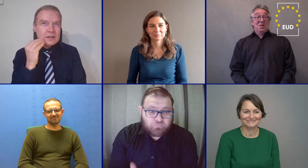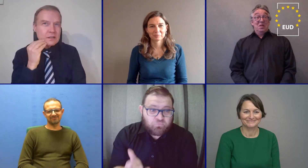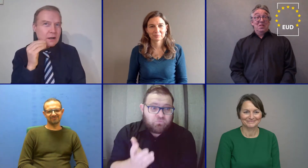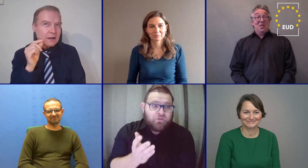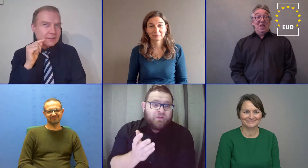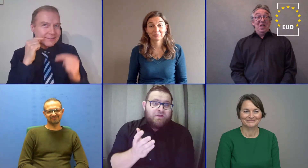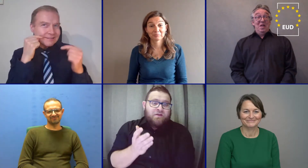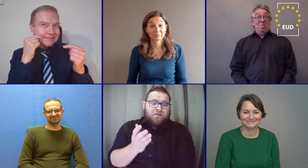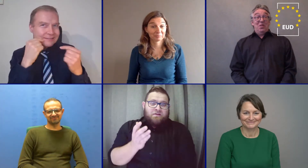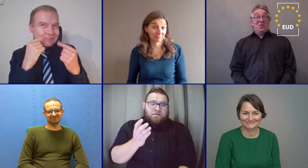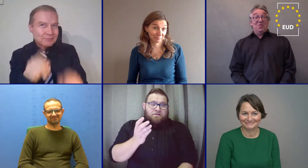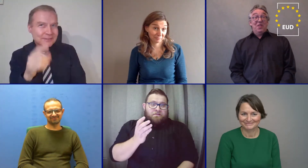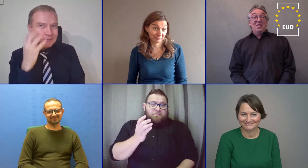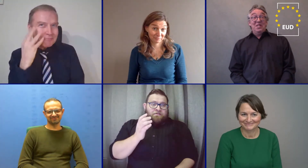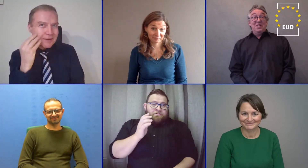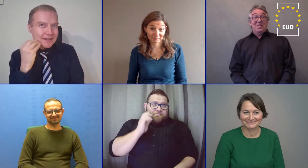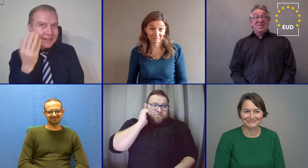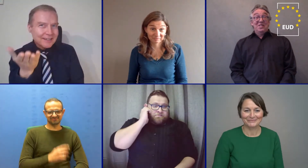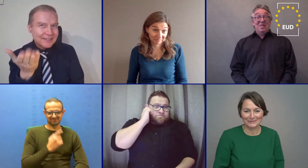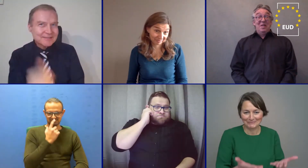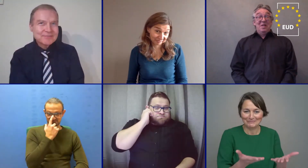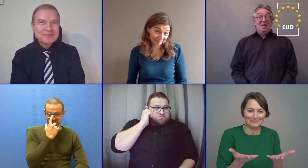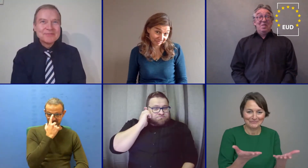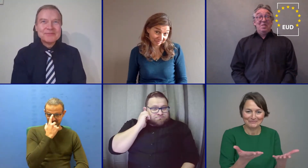I see puzzled faces.